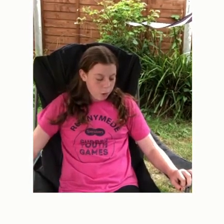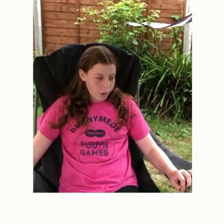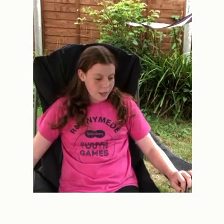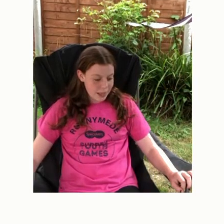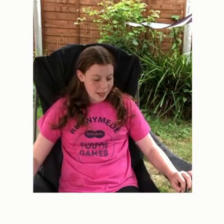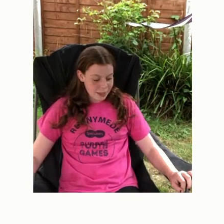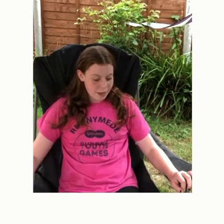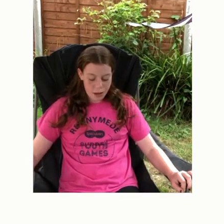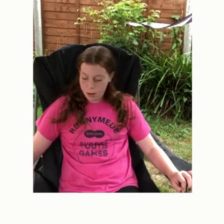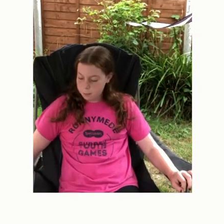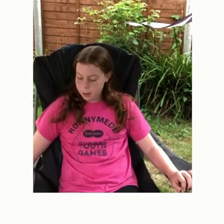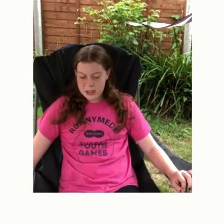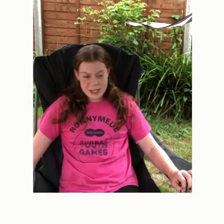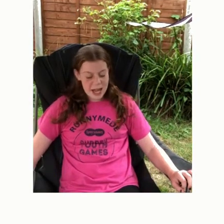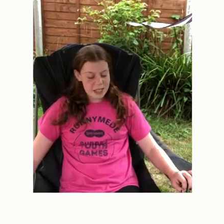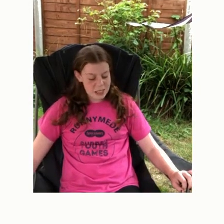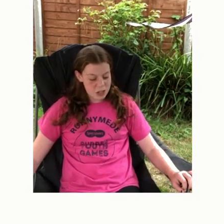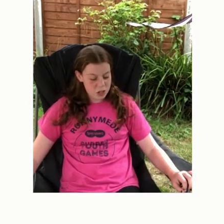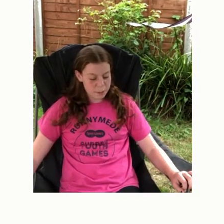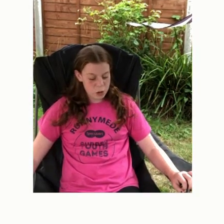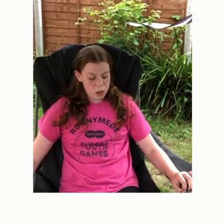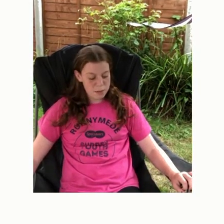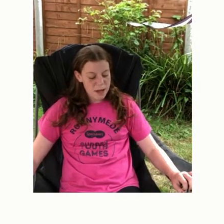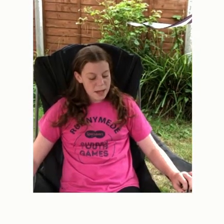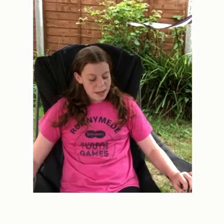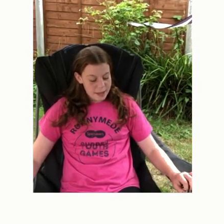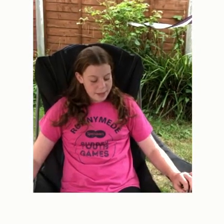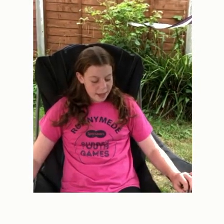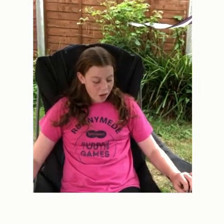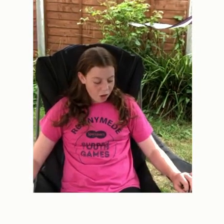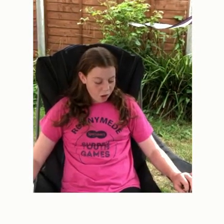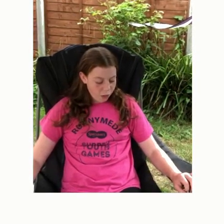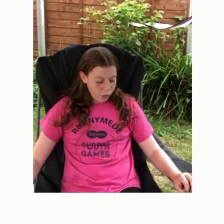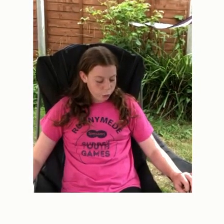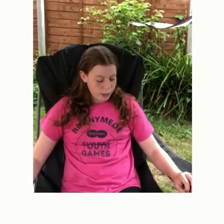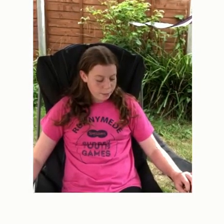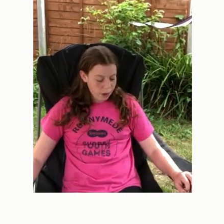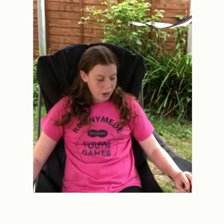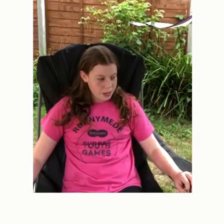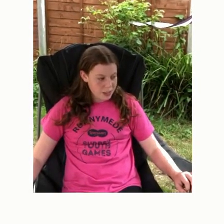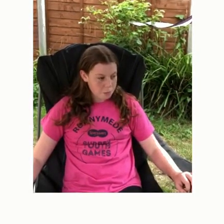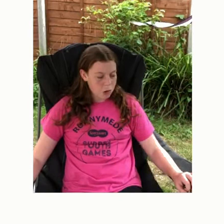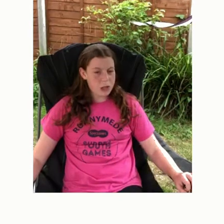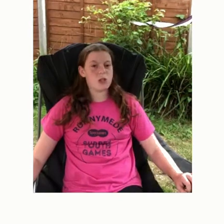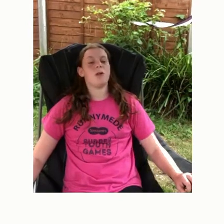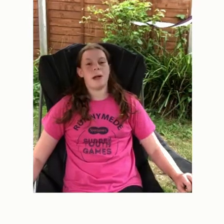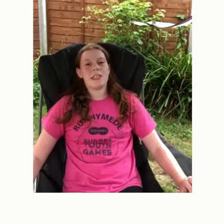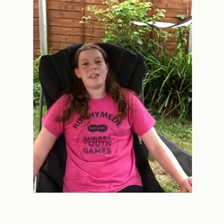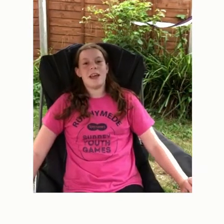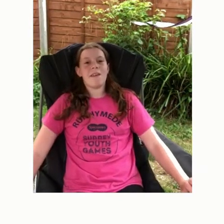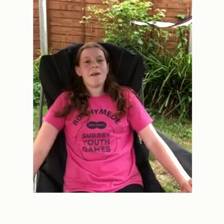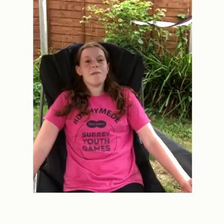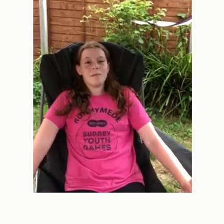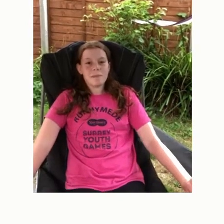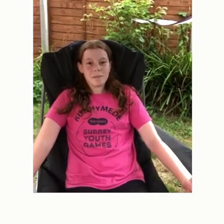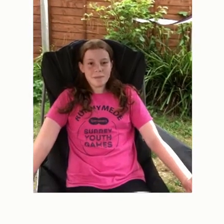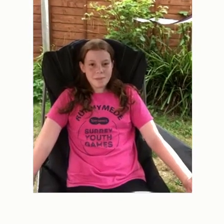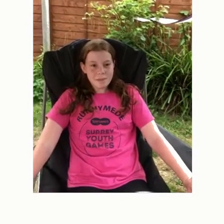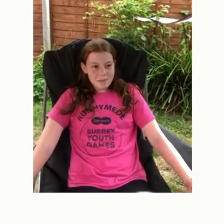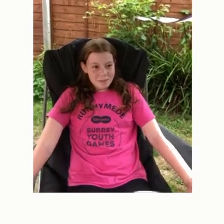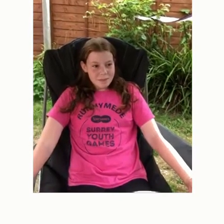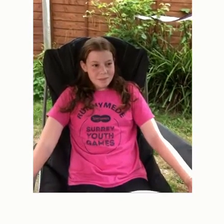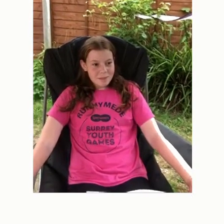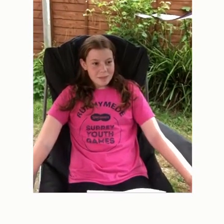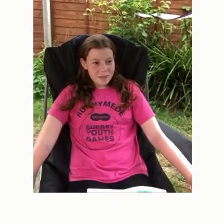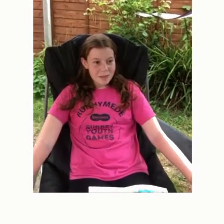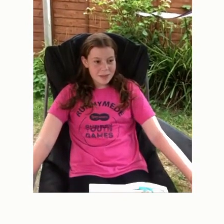one was in the bird's nest at the bottom. There are three birds in one and two birds in the other.